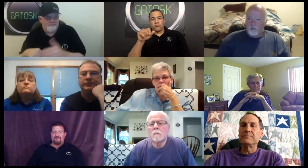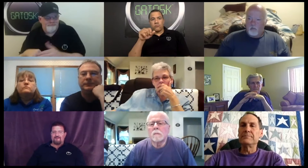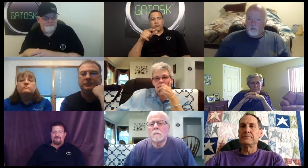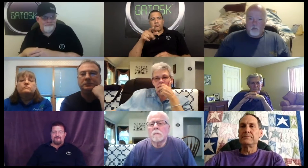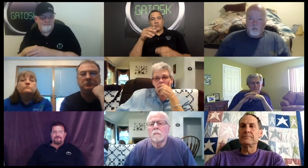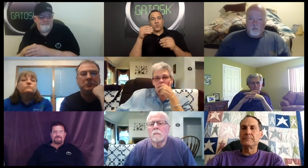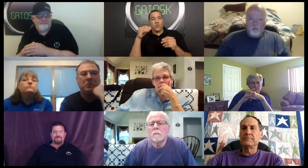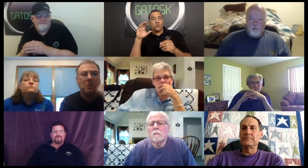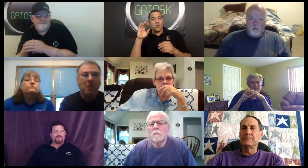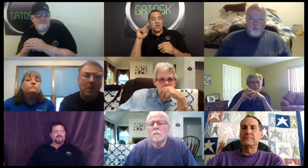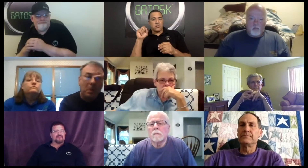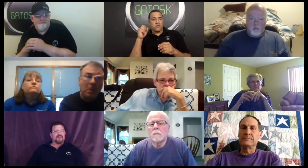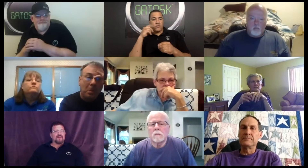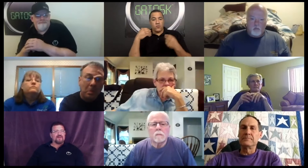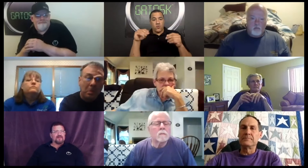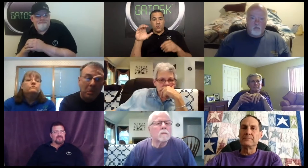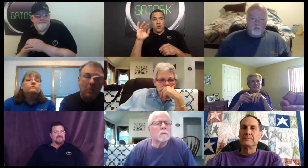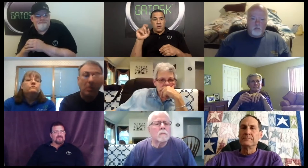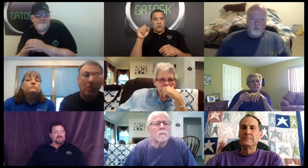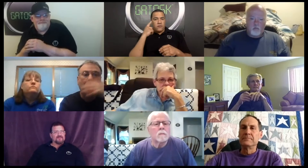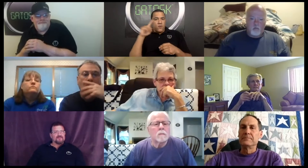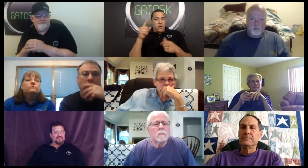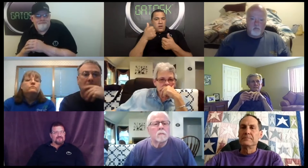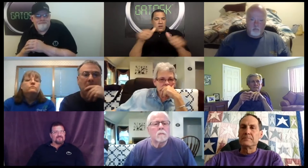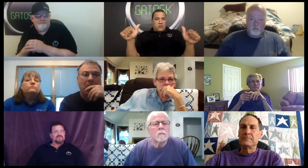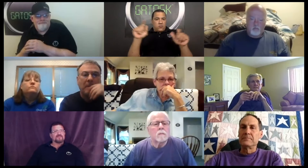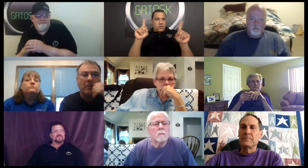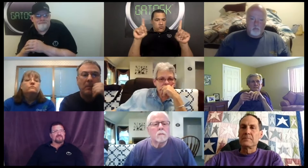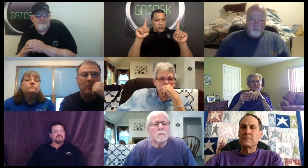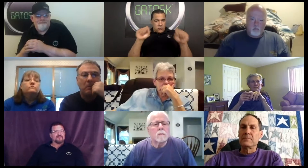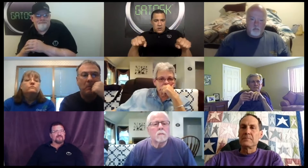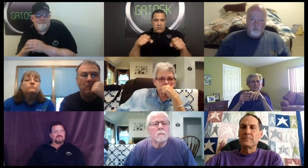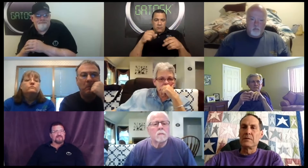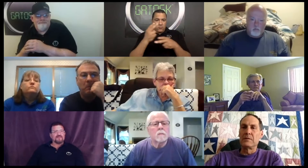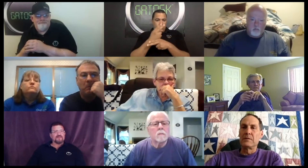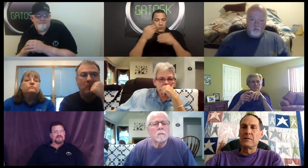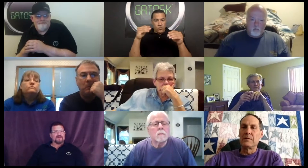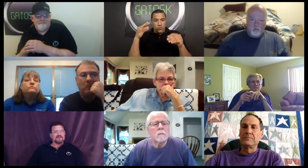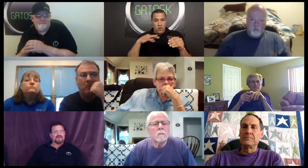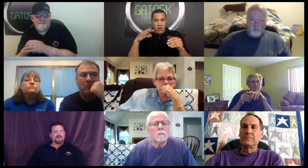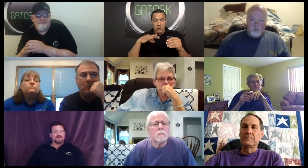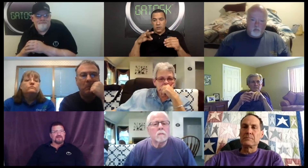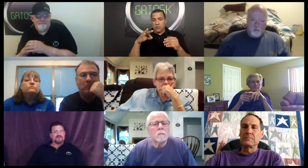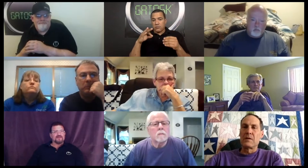maybe Raymond can add to that. So store credits are for anywhere. You can use it in the store